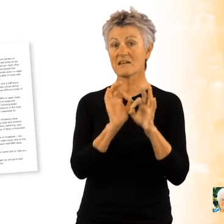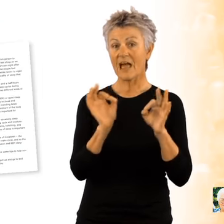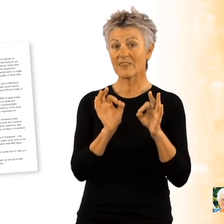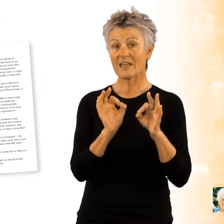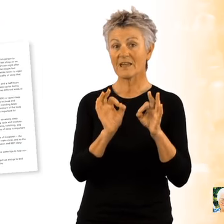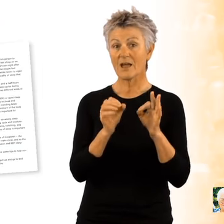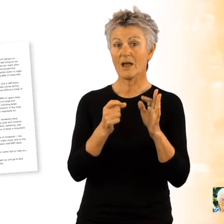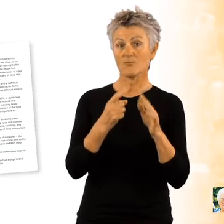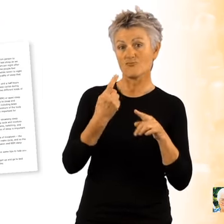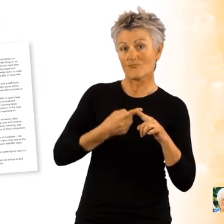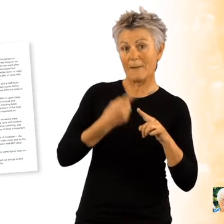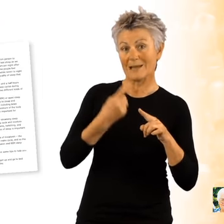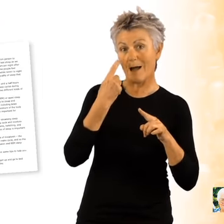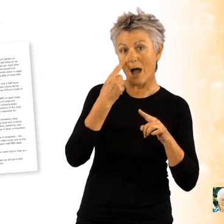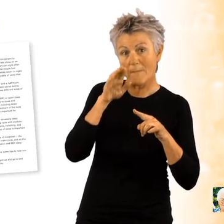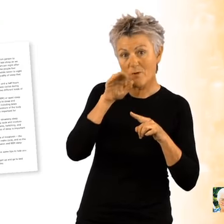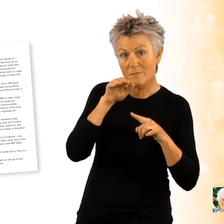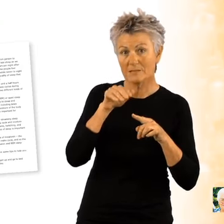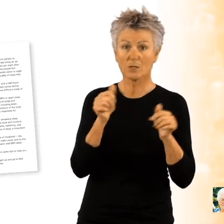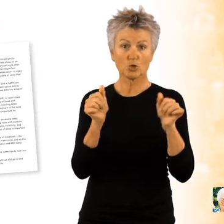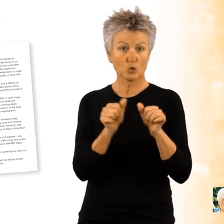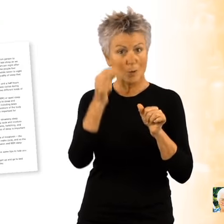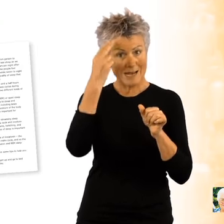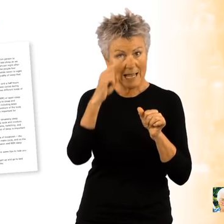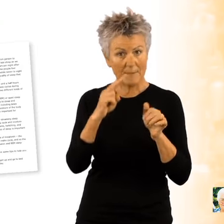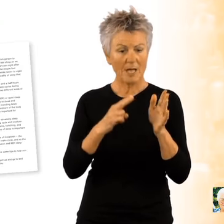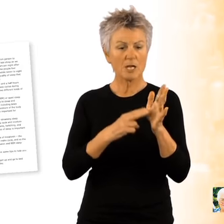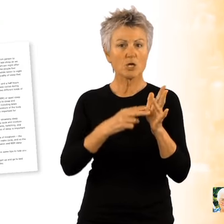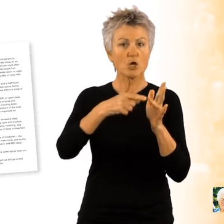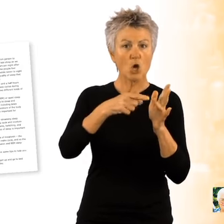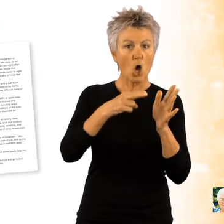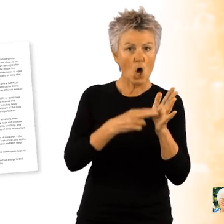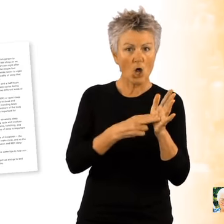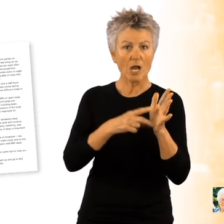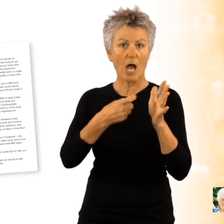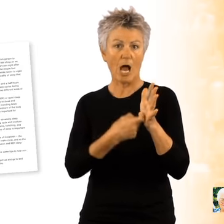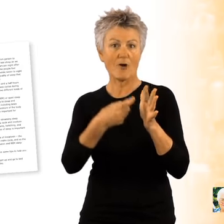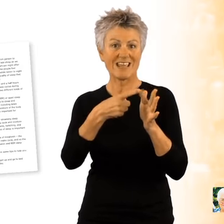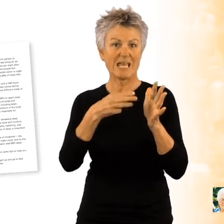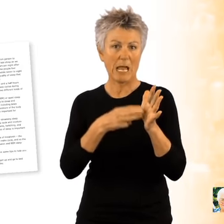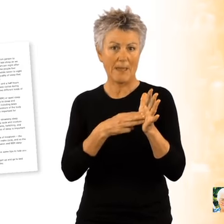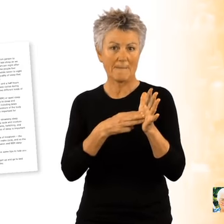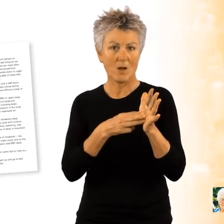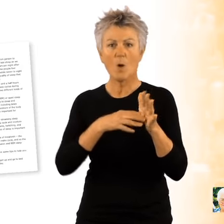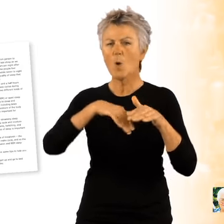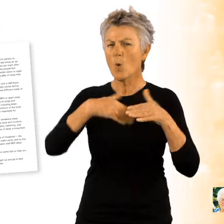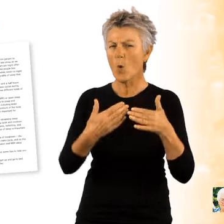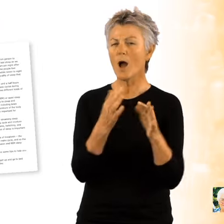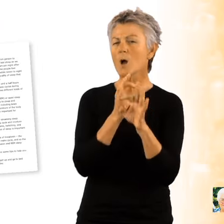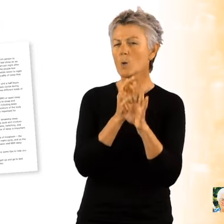Non-rapid eye movement, non-REM, or quiet sleep usually occurs soon after you